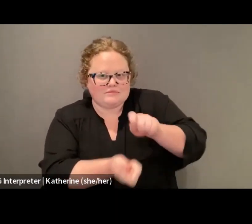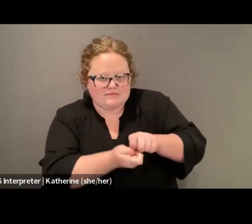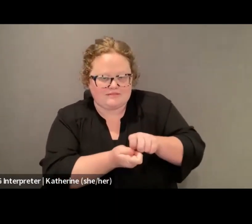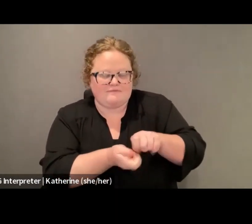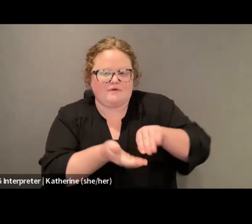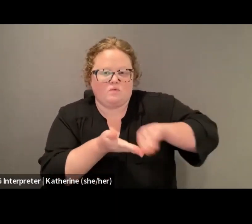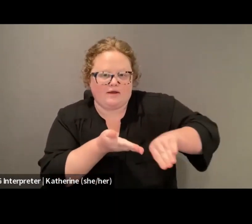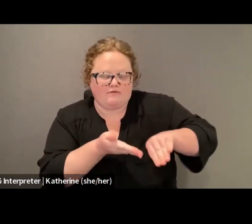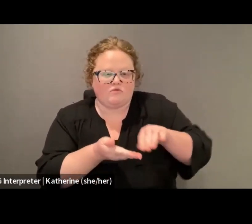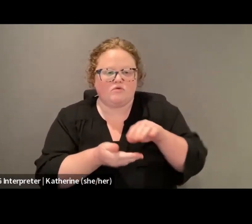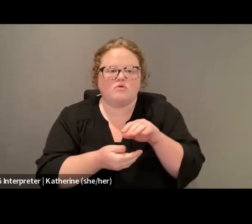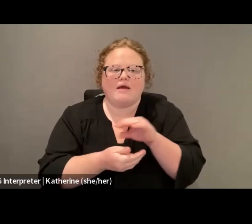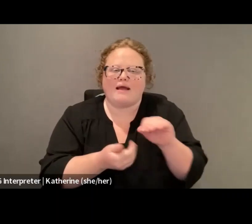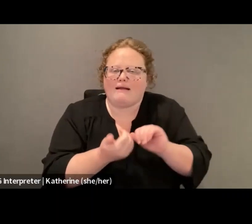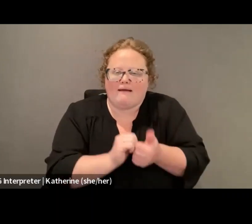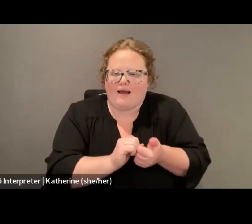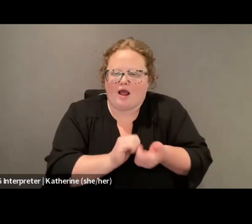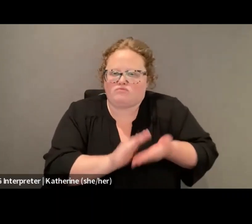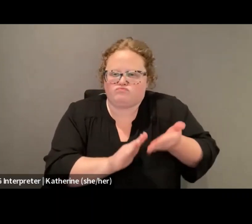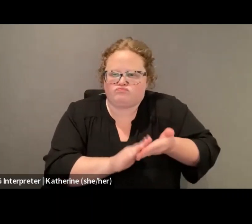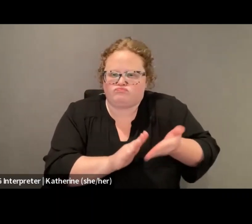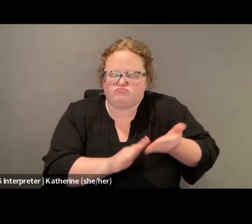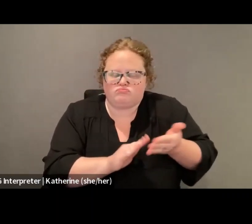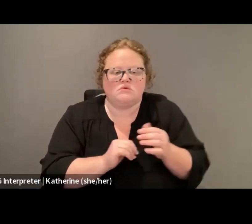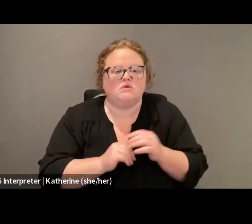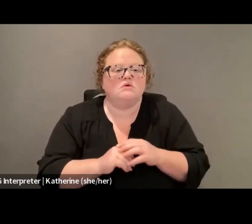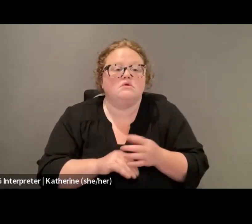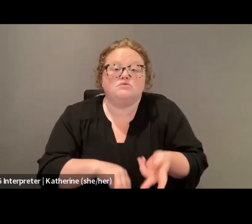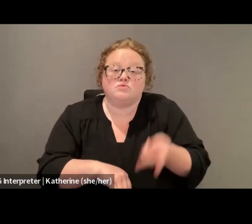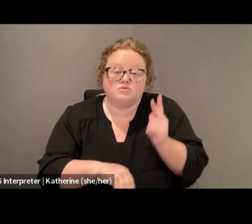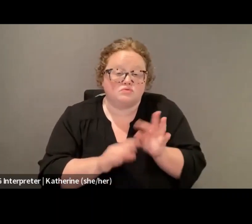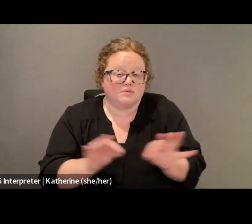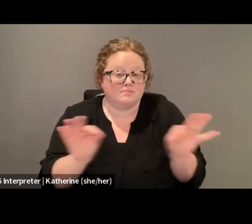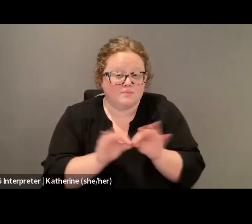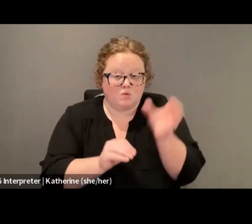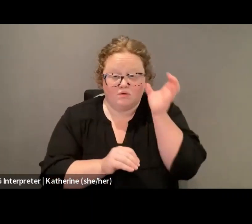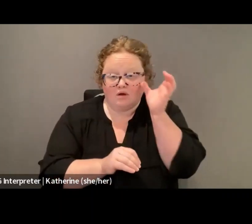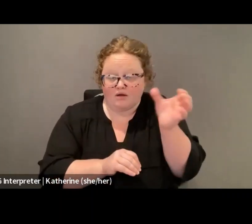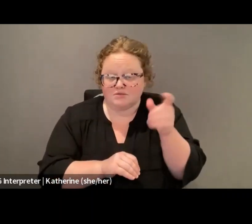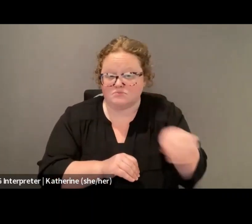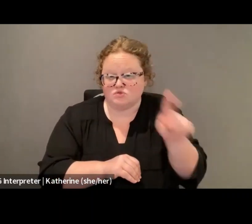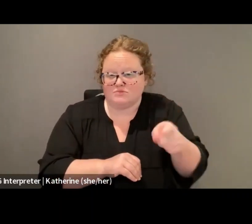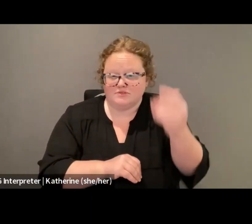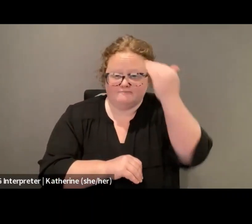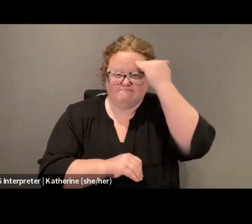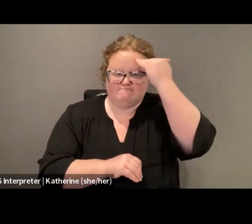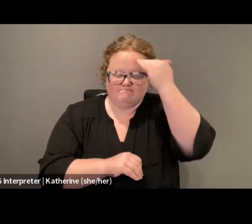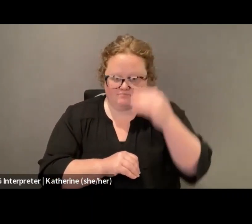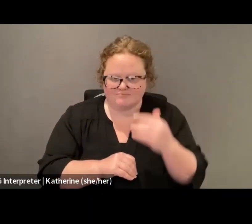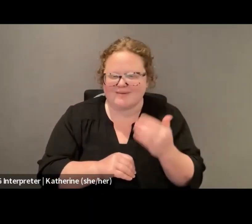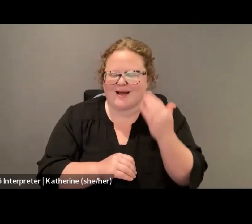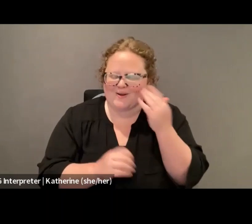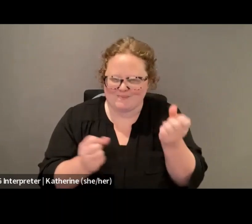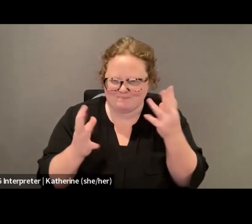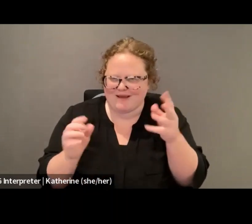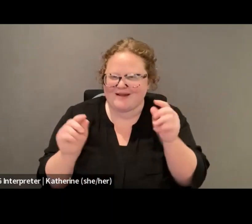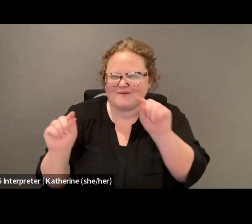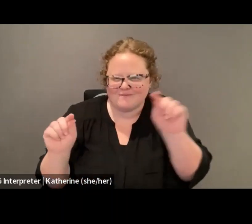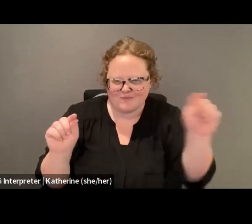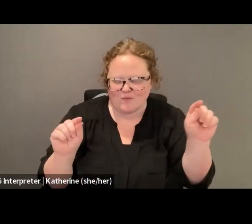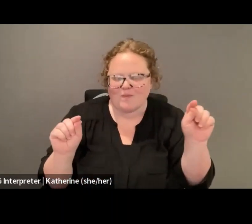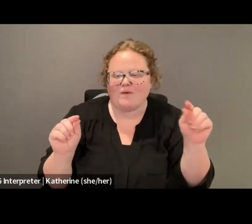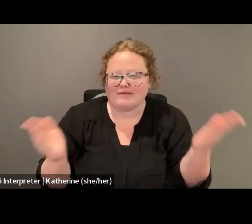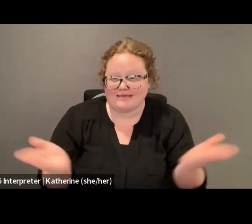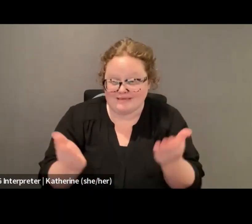operate. And so two really important concepts to be familiar with, and I know many of the folks on